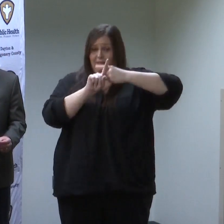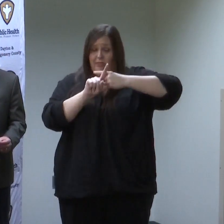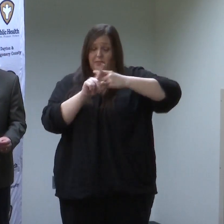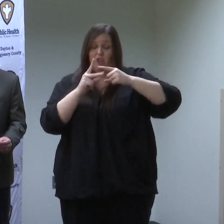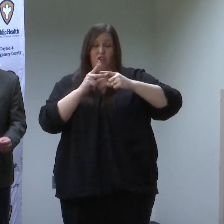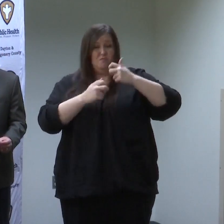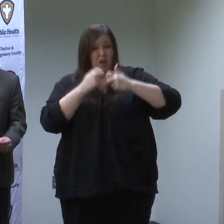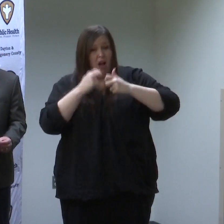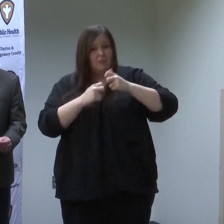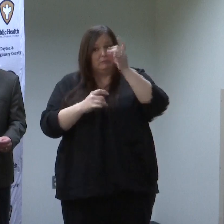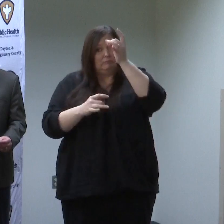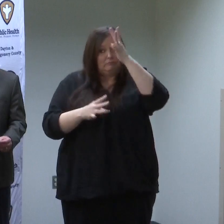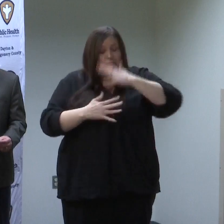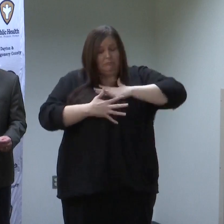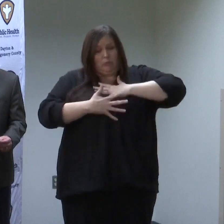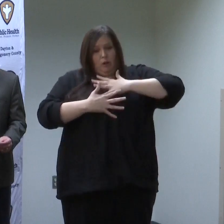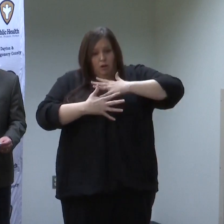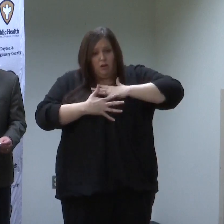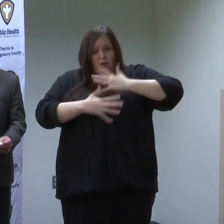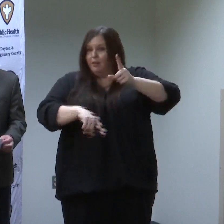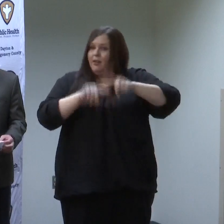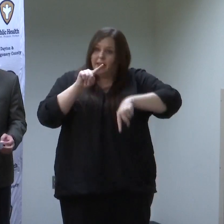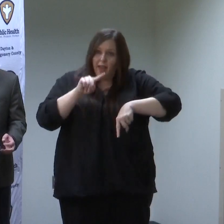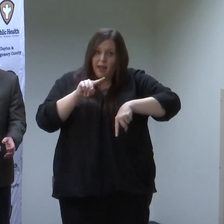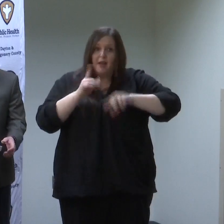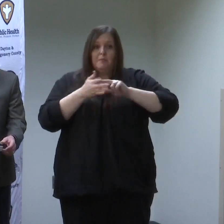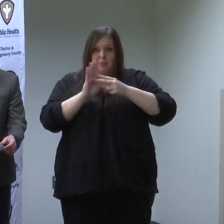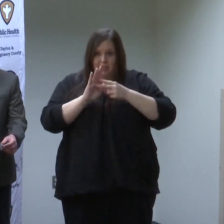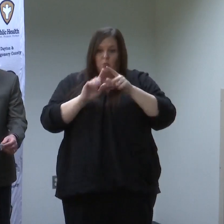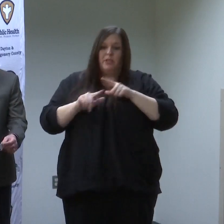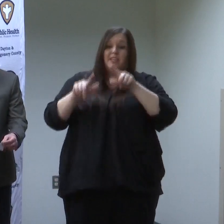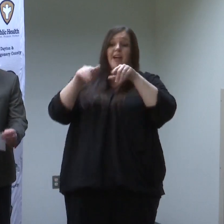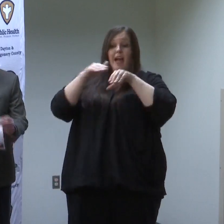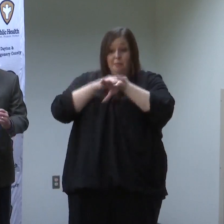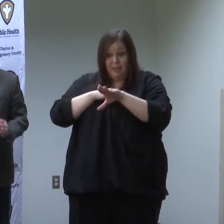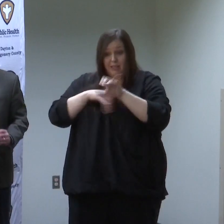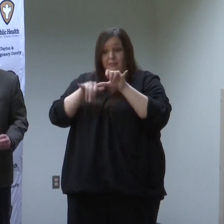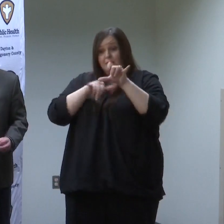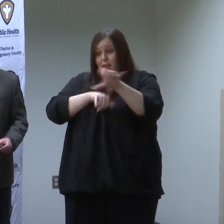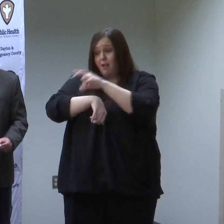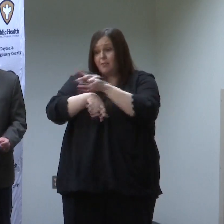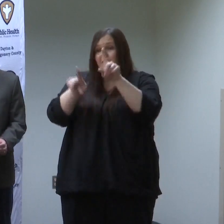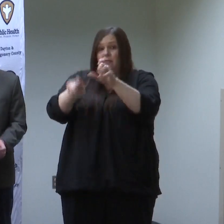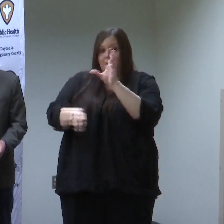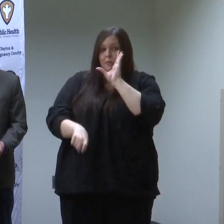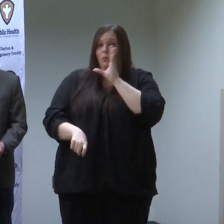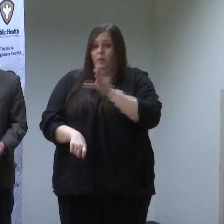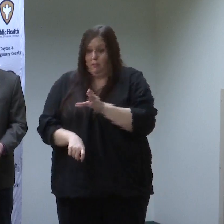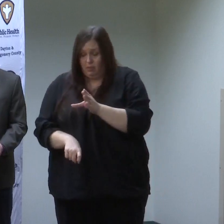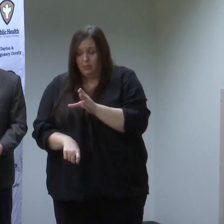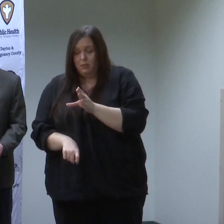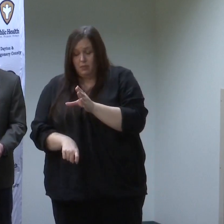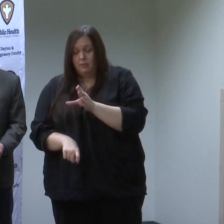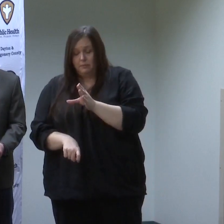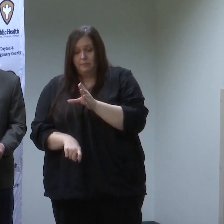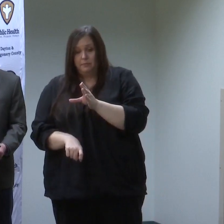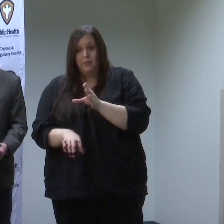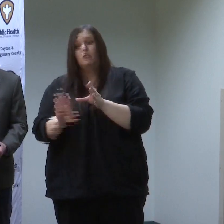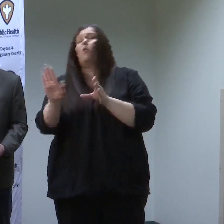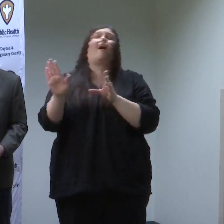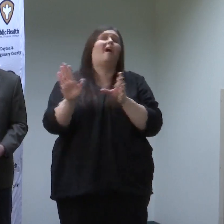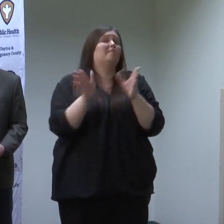issues breathing before we can really admit you and test you for COVID-19. And so I really implore the